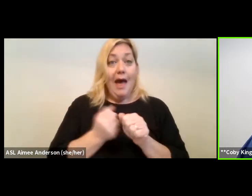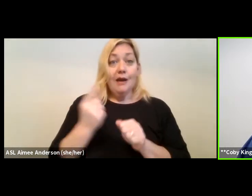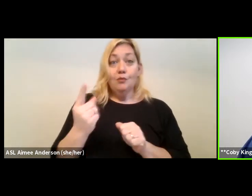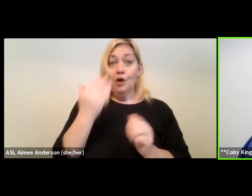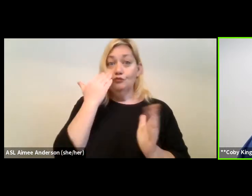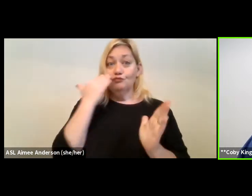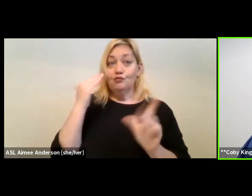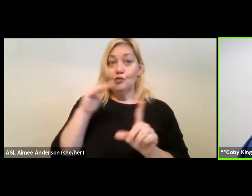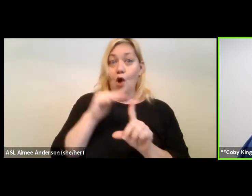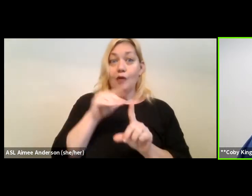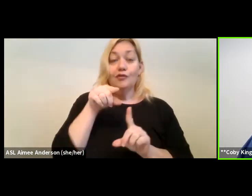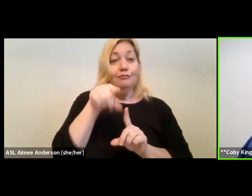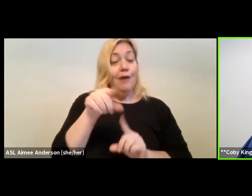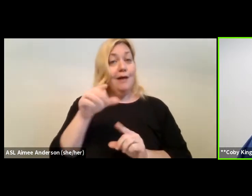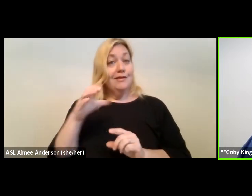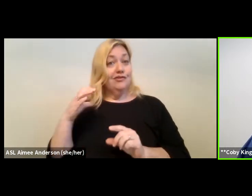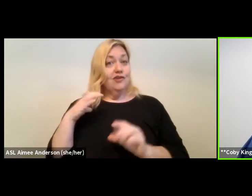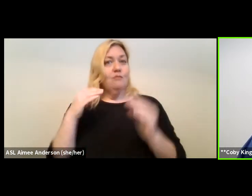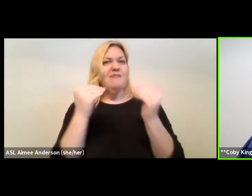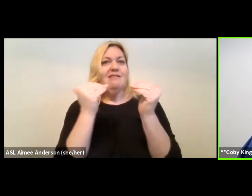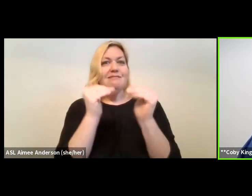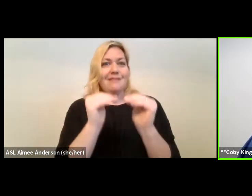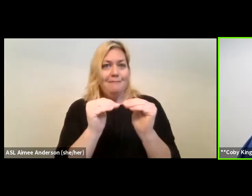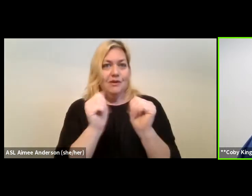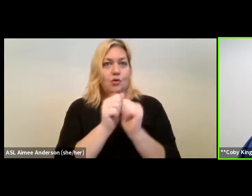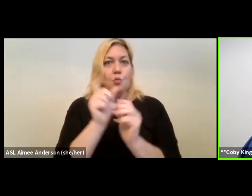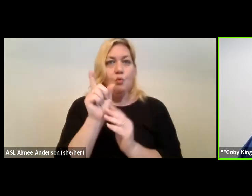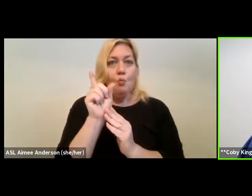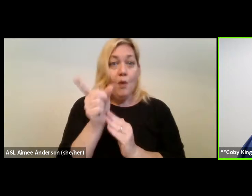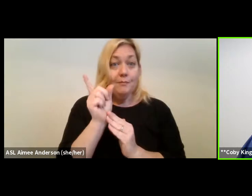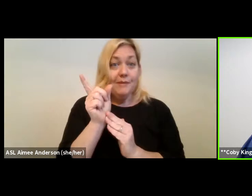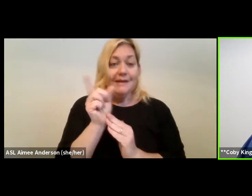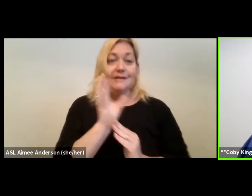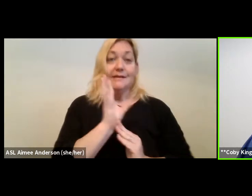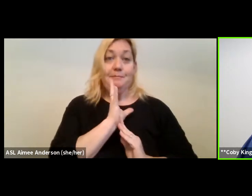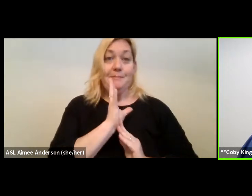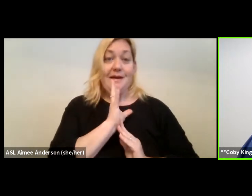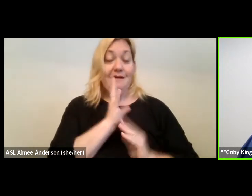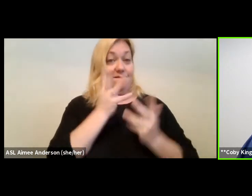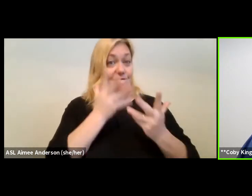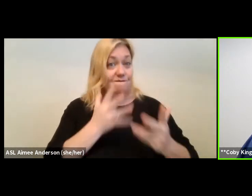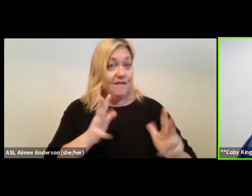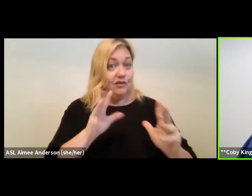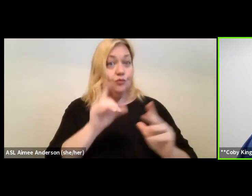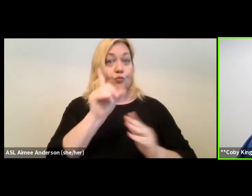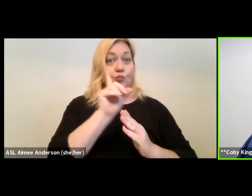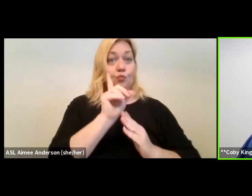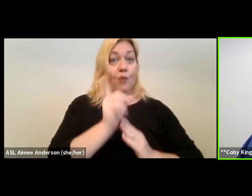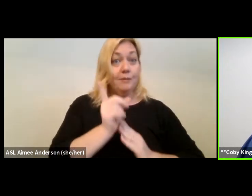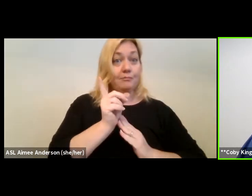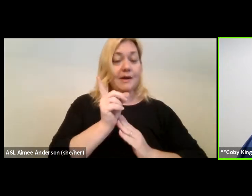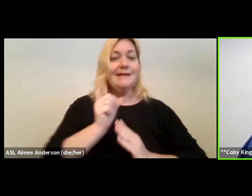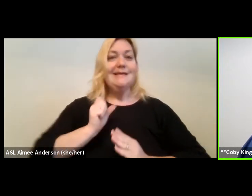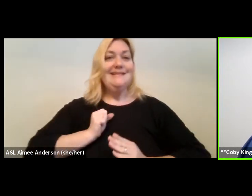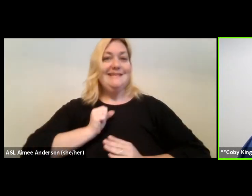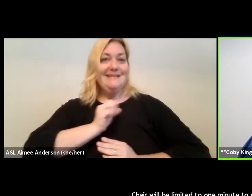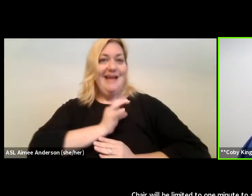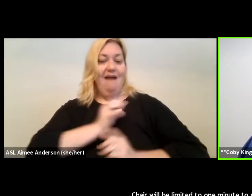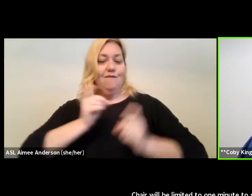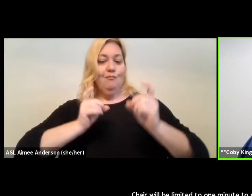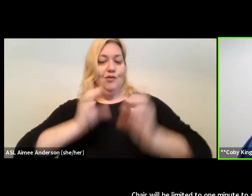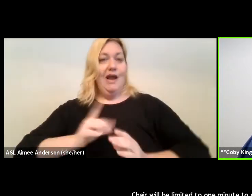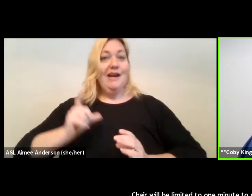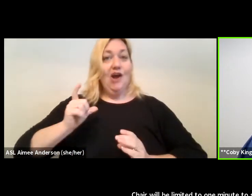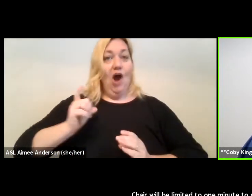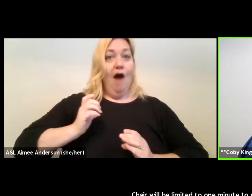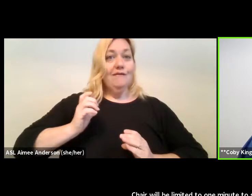acknowledged by the chair will be limited to 1 minute to speak. After 1 minute, staff or the presiding